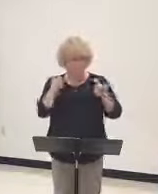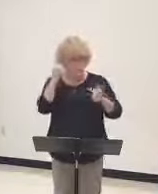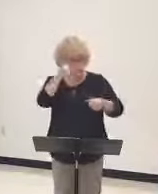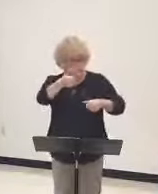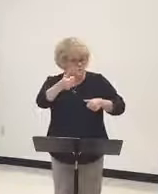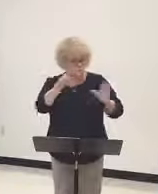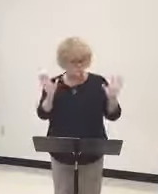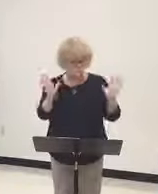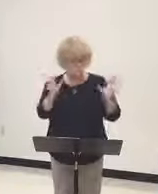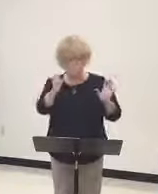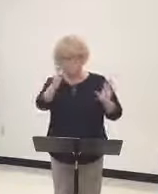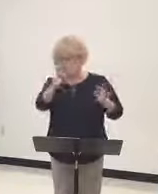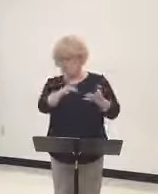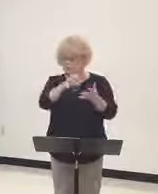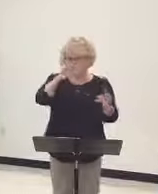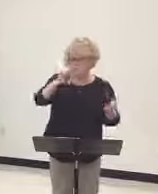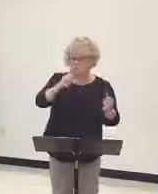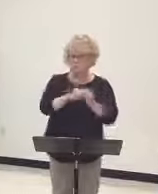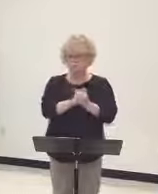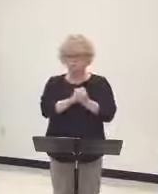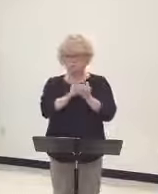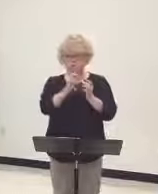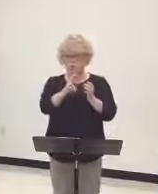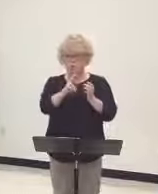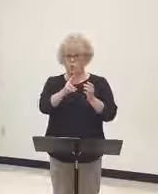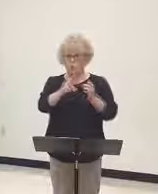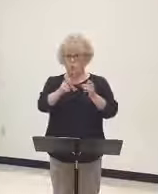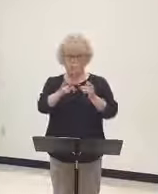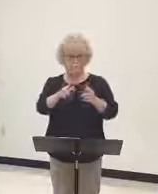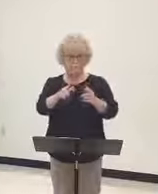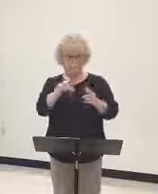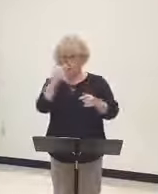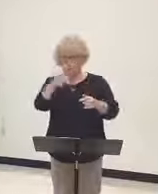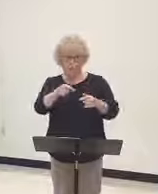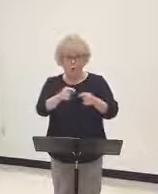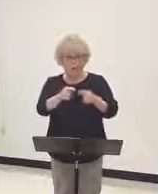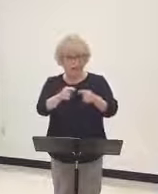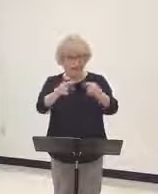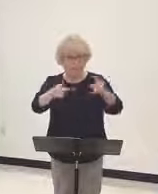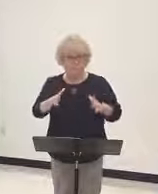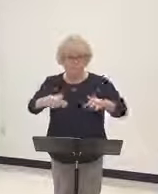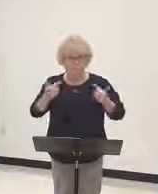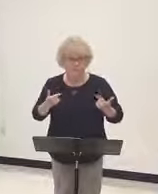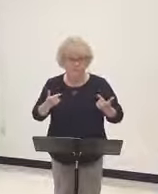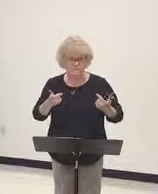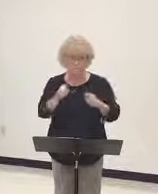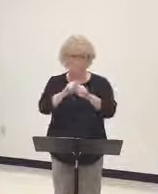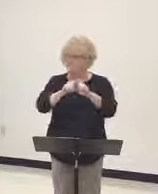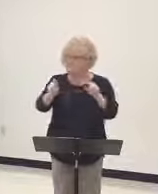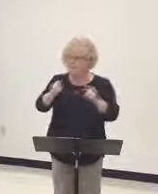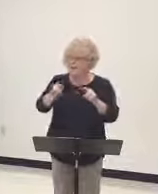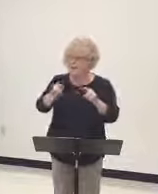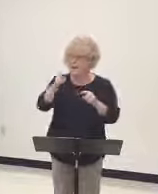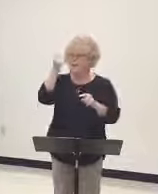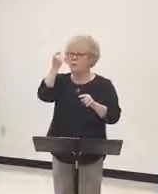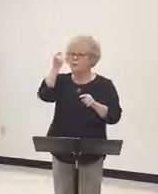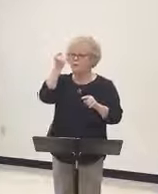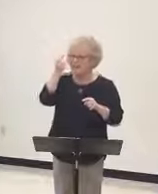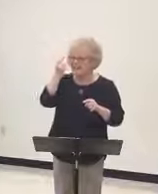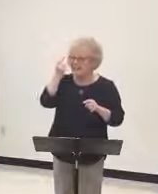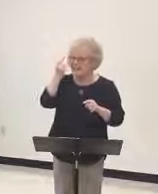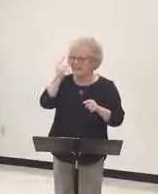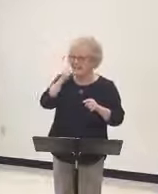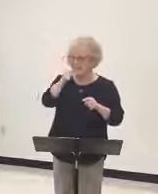yourself, nor for riches, nor for the life of your enemies, but for understanding that so that you may know what